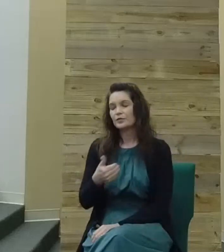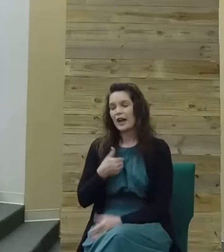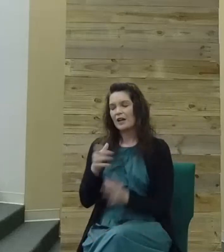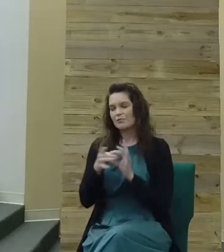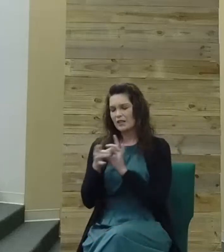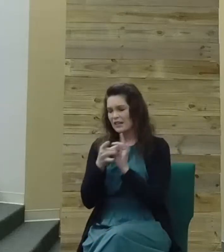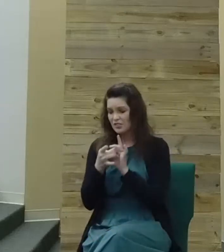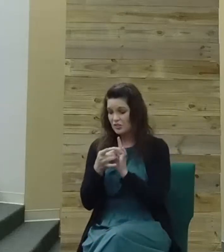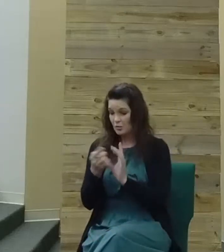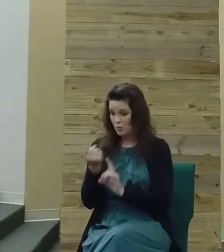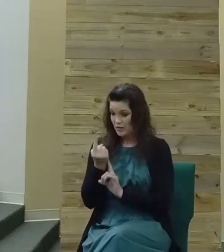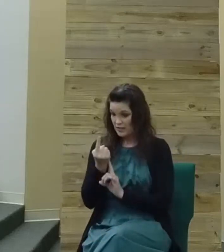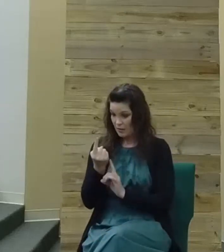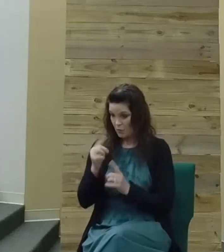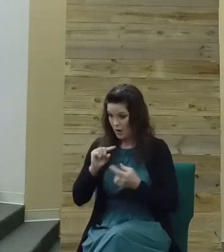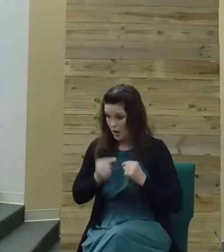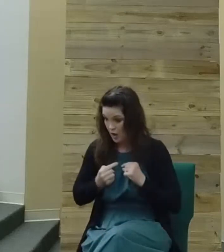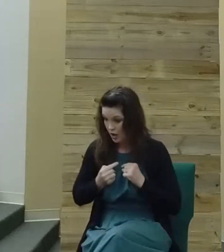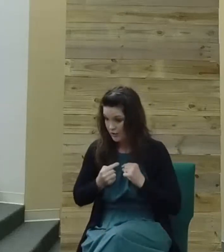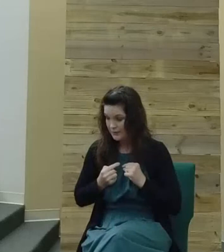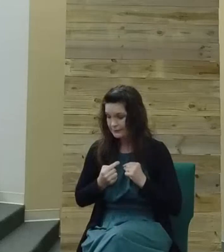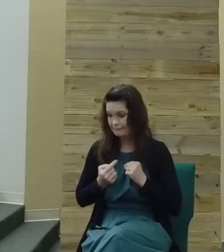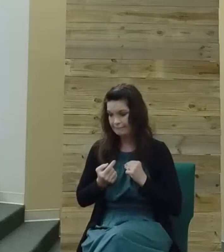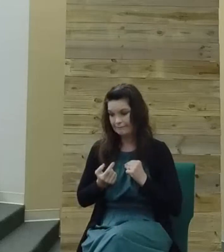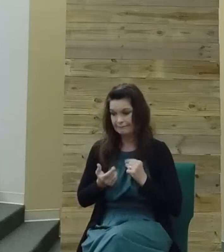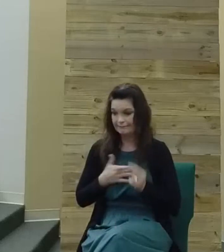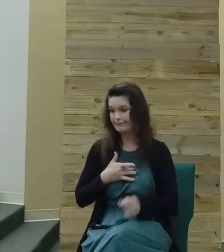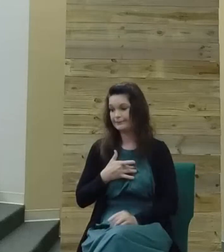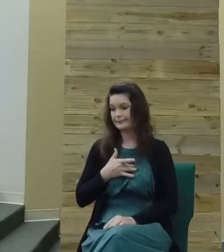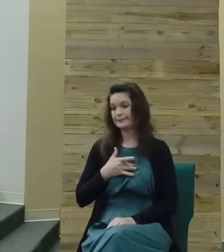You've had a relationship where someone got hurt